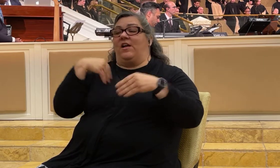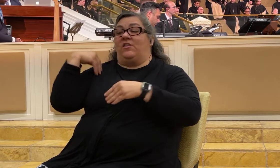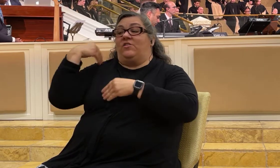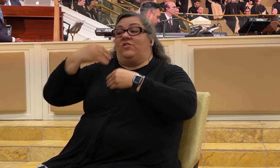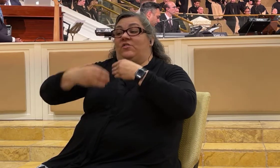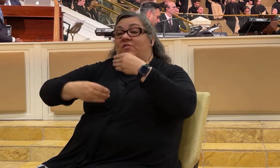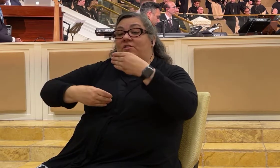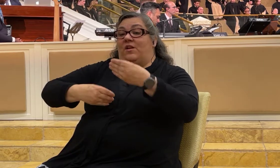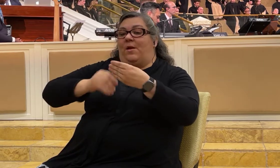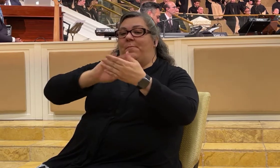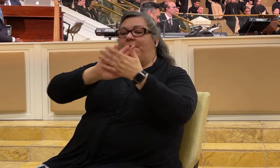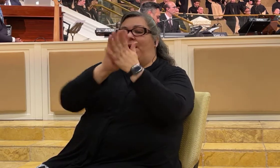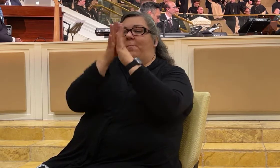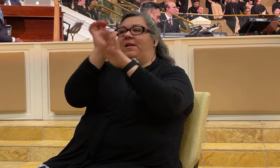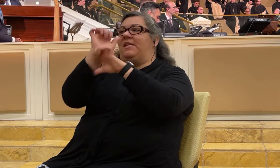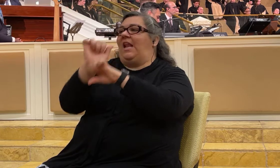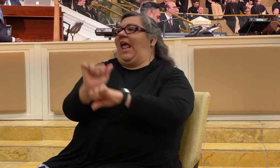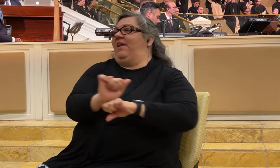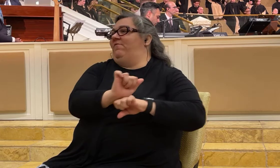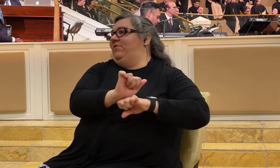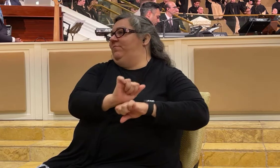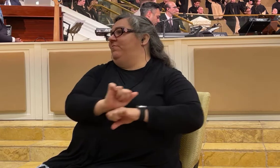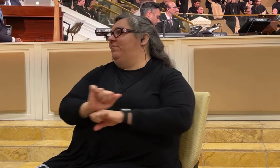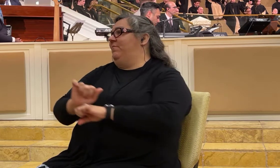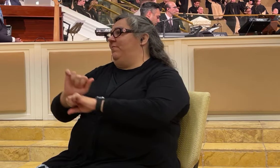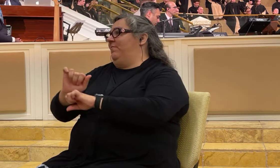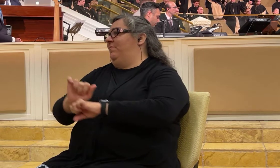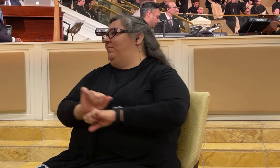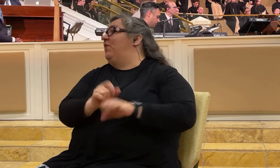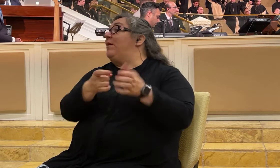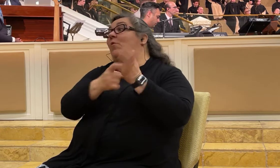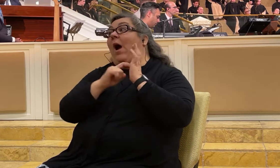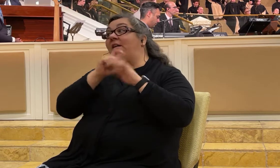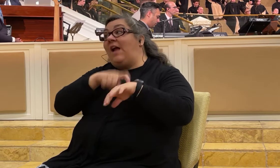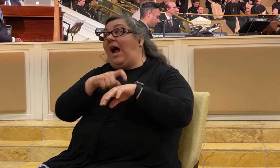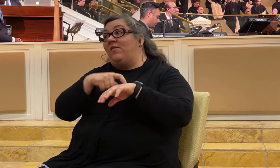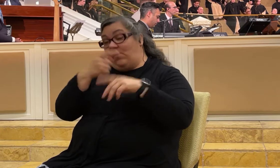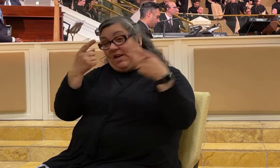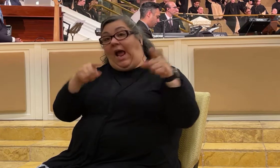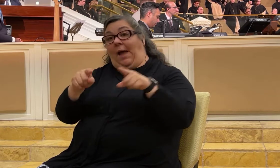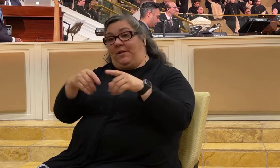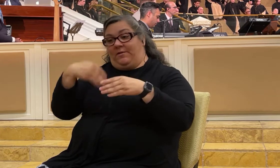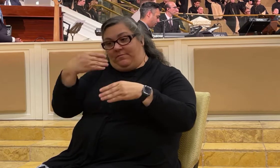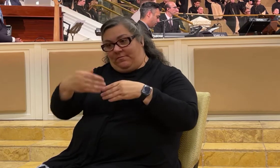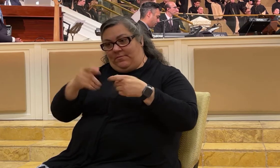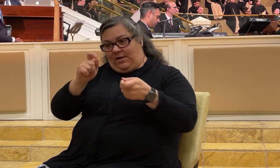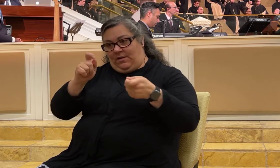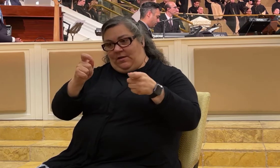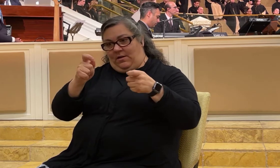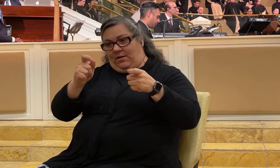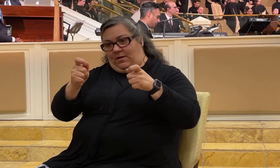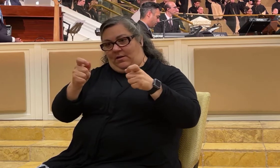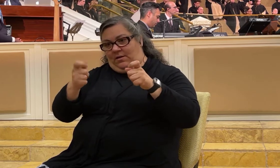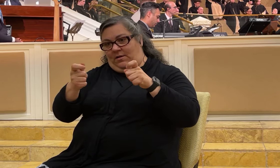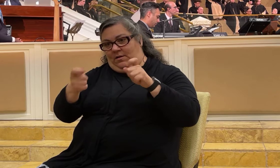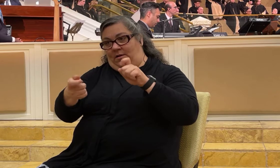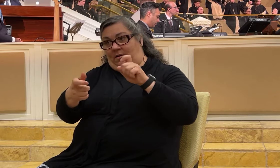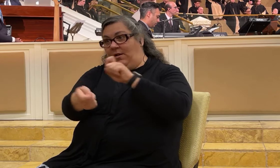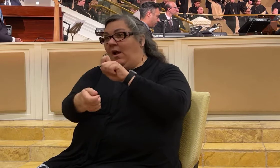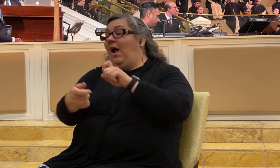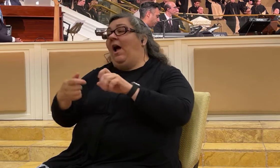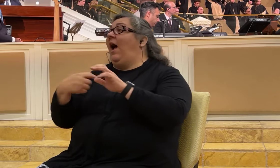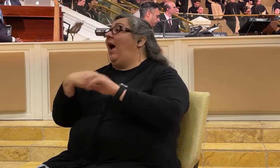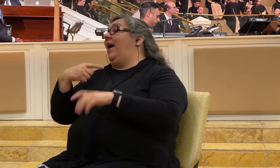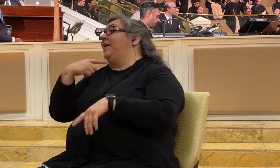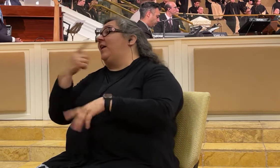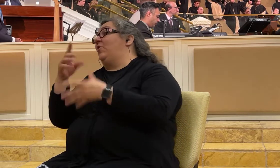a while to get there. I can tell you some stories. I can tell you some stories about people